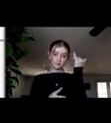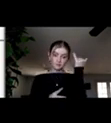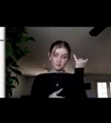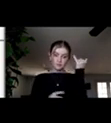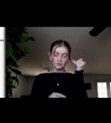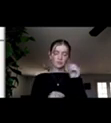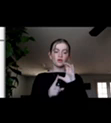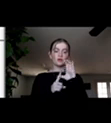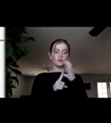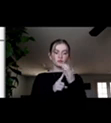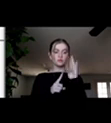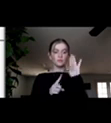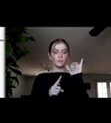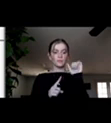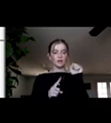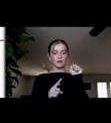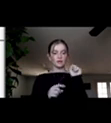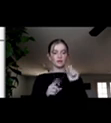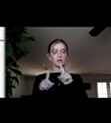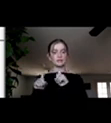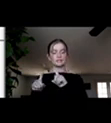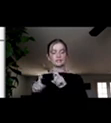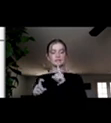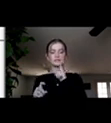deaf patients.